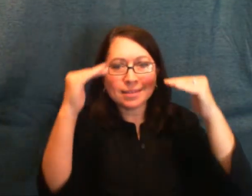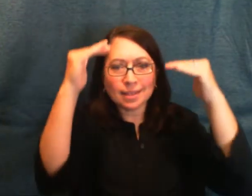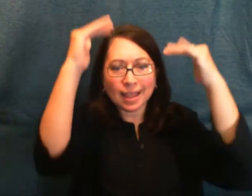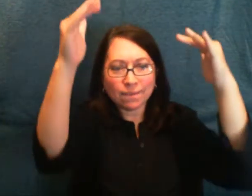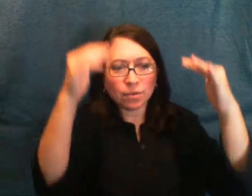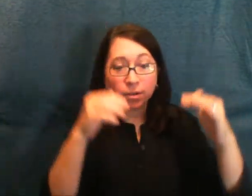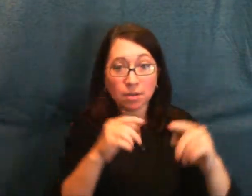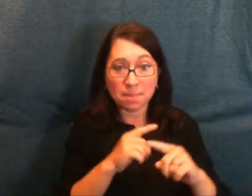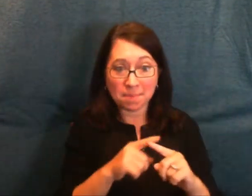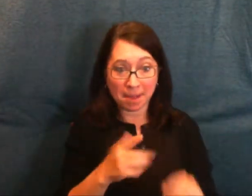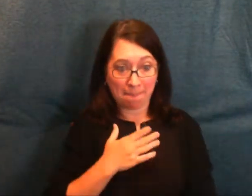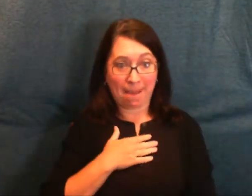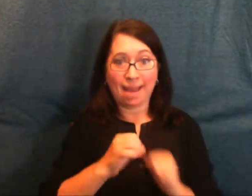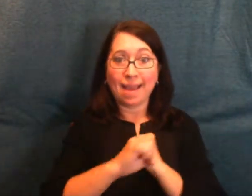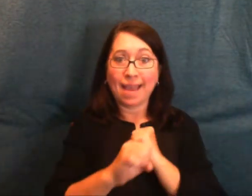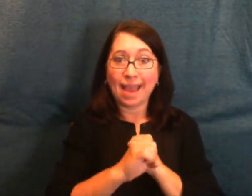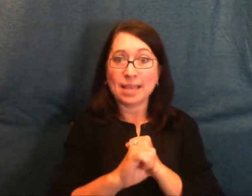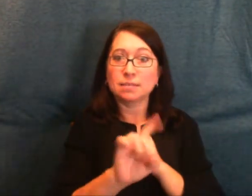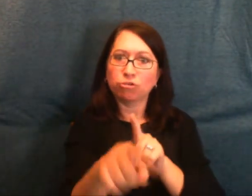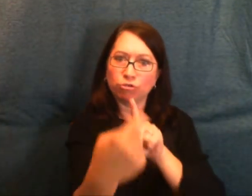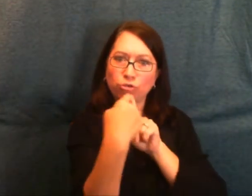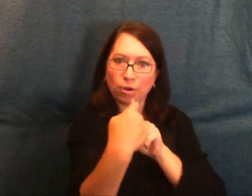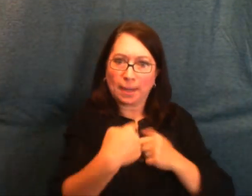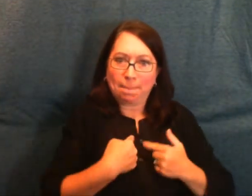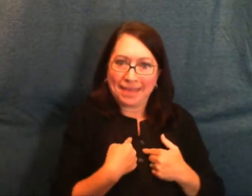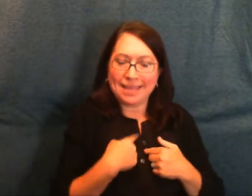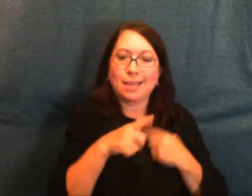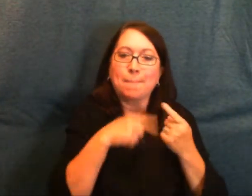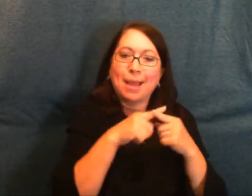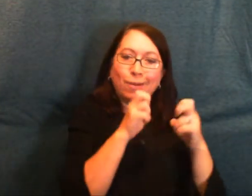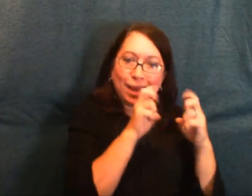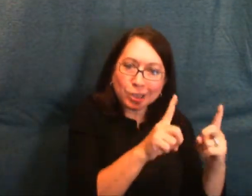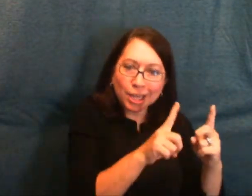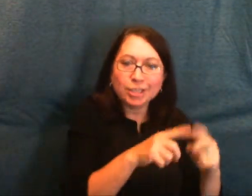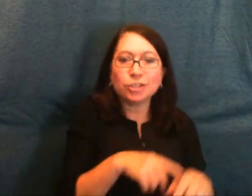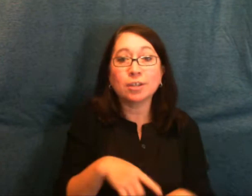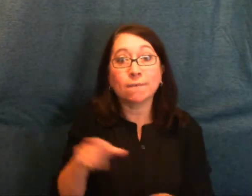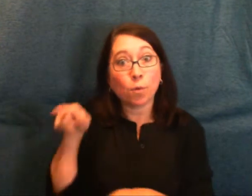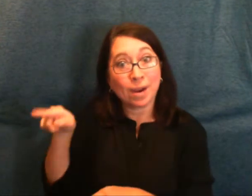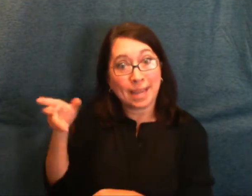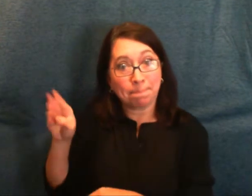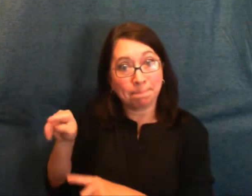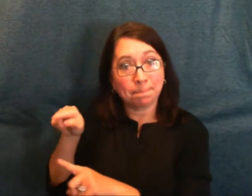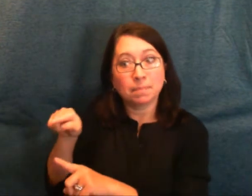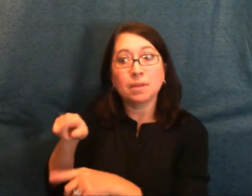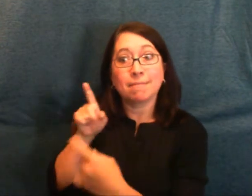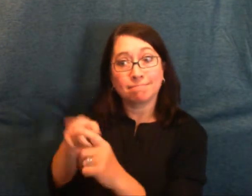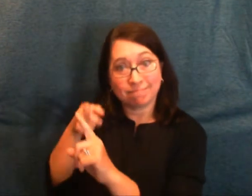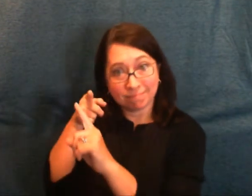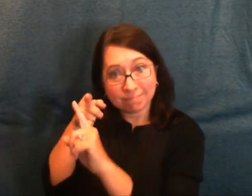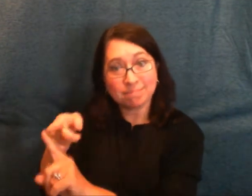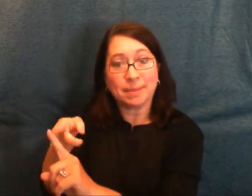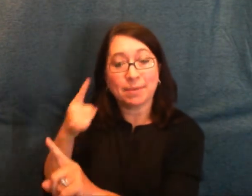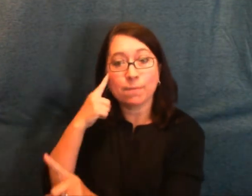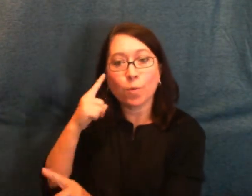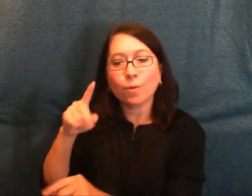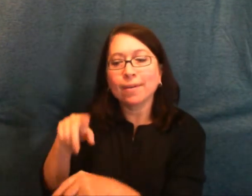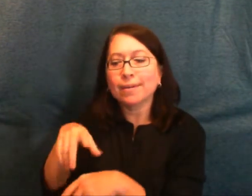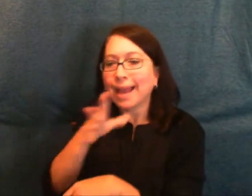Scarily enough, my ads were education ads, and his ads were about agriculture. But again, a picture ad that can be skipped